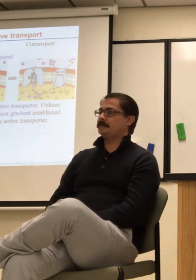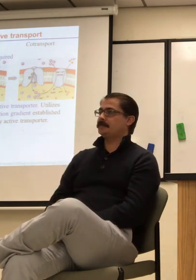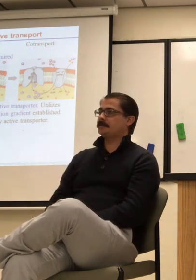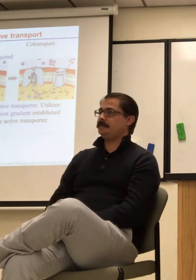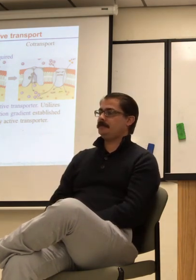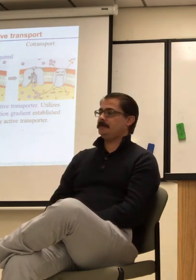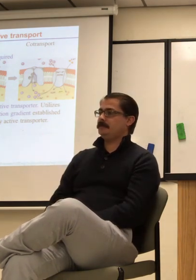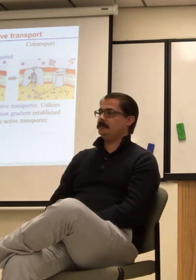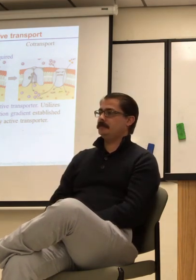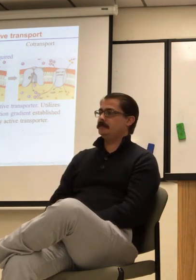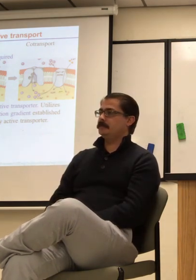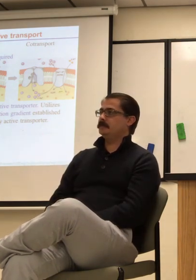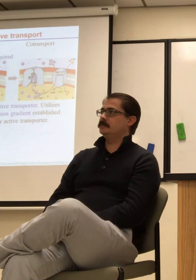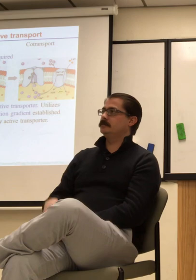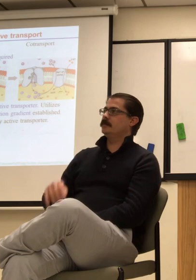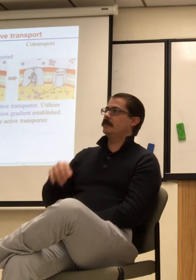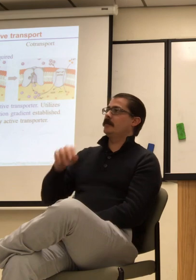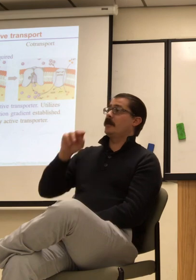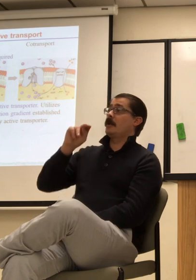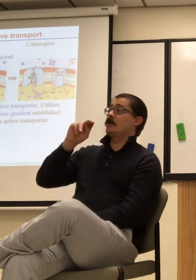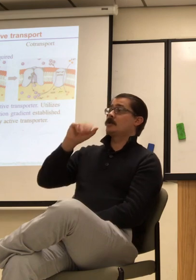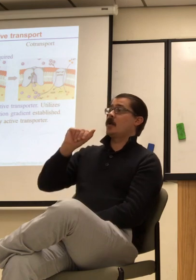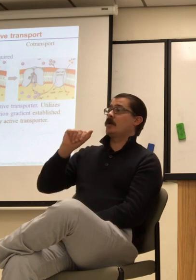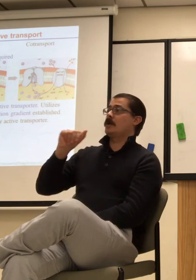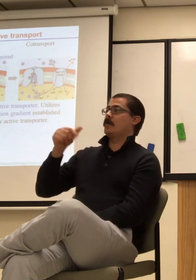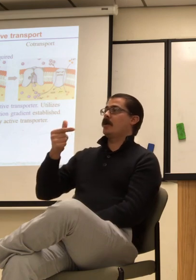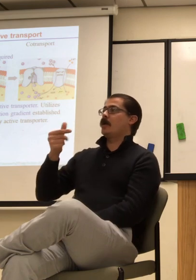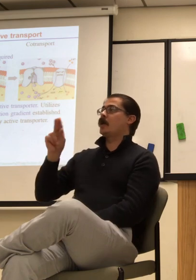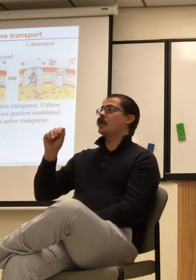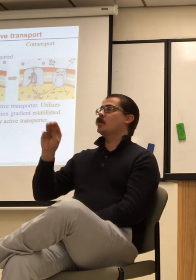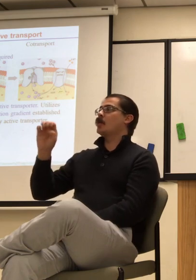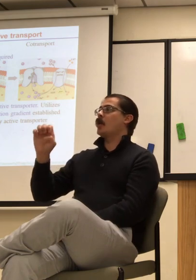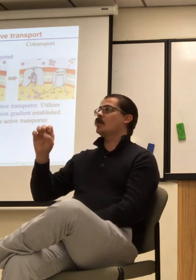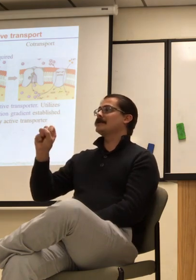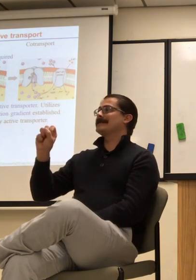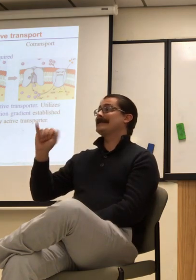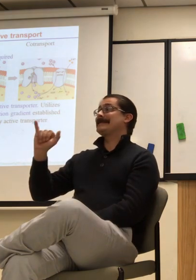Let's call this a sodium glucose symporter.